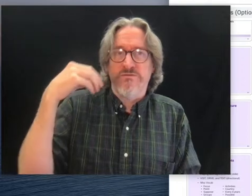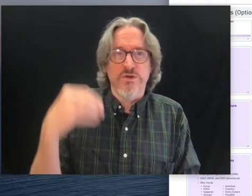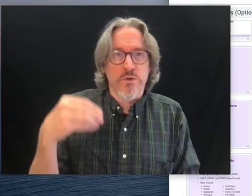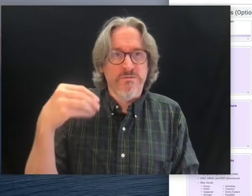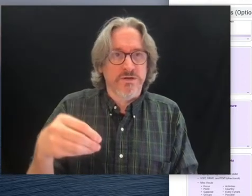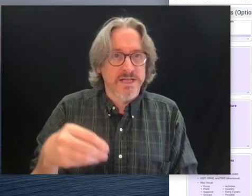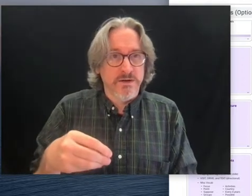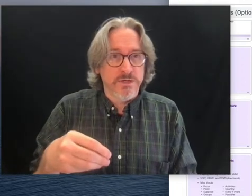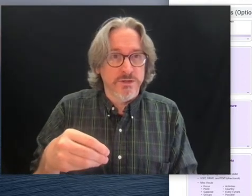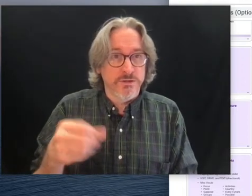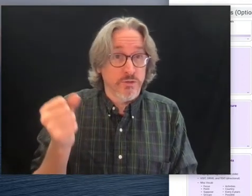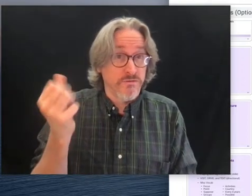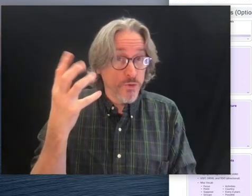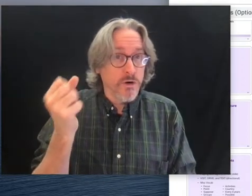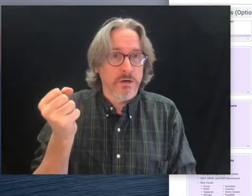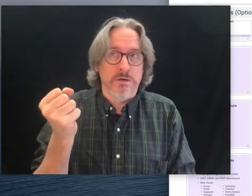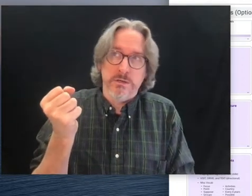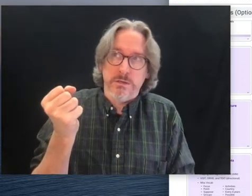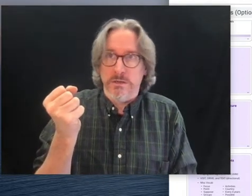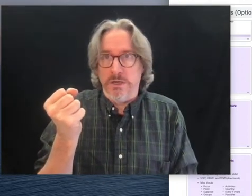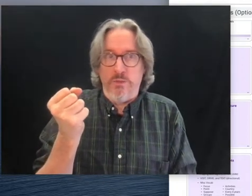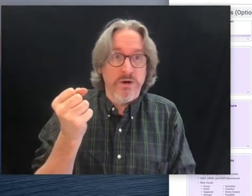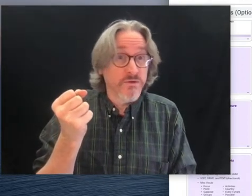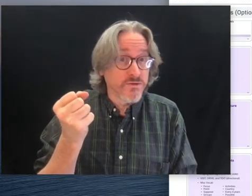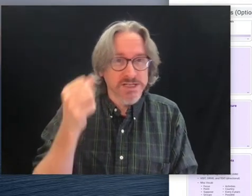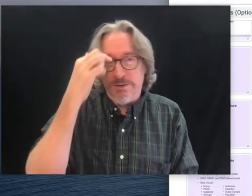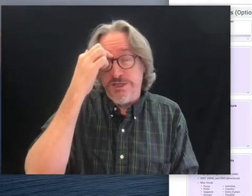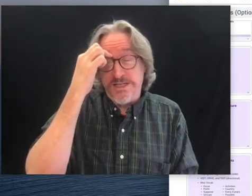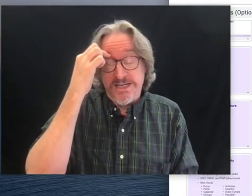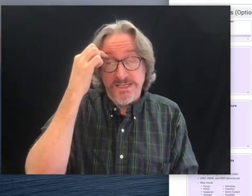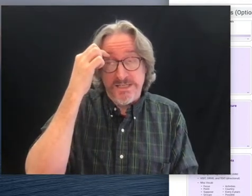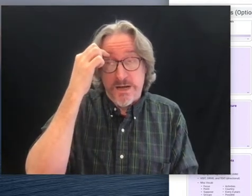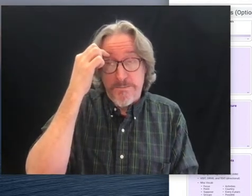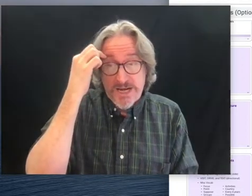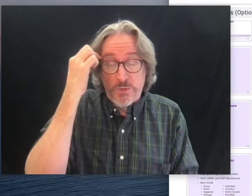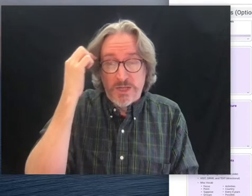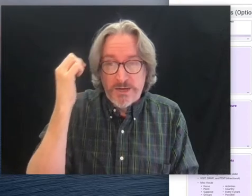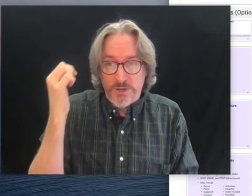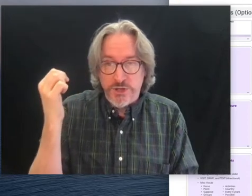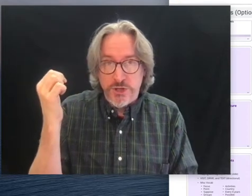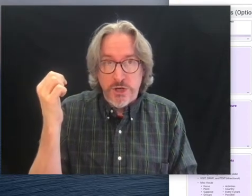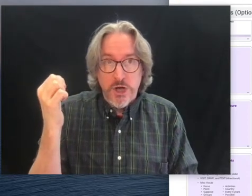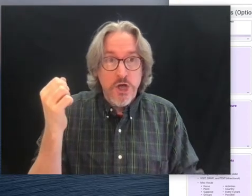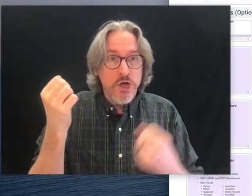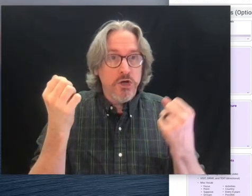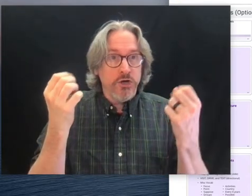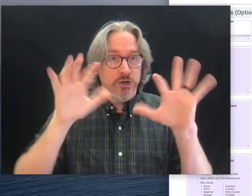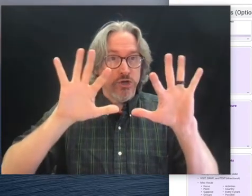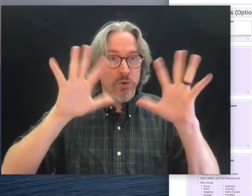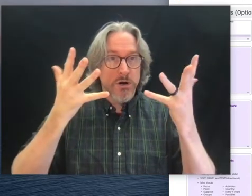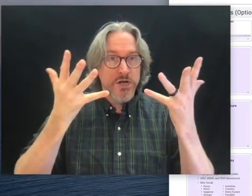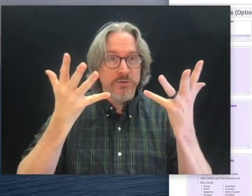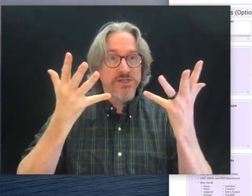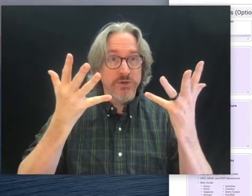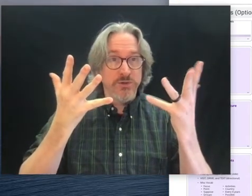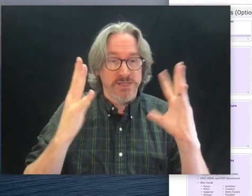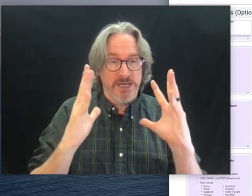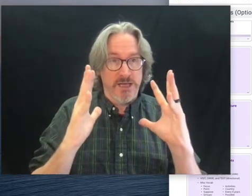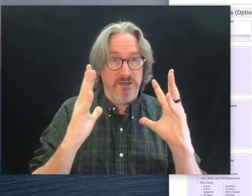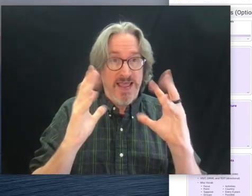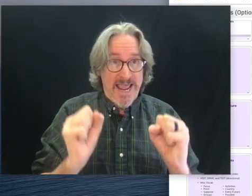if your first language, or if you are one of your first languages is a manual language, you are used